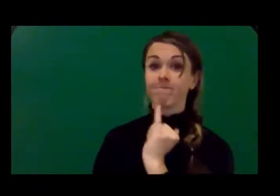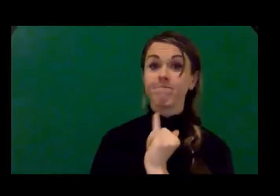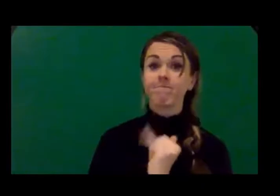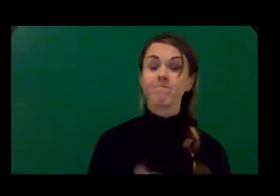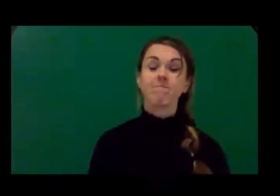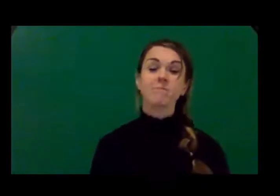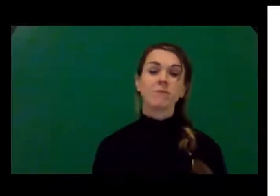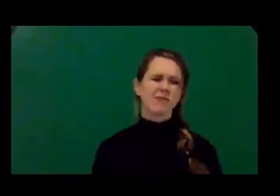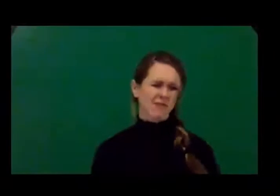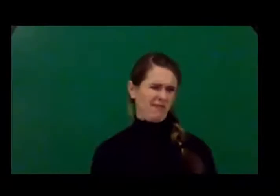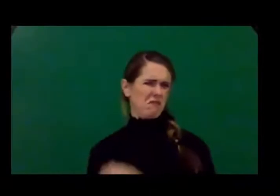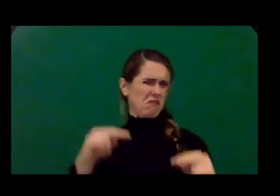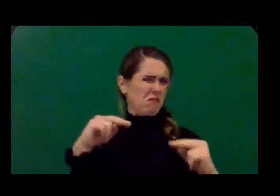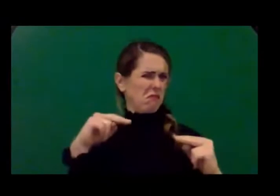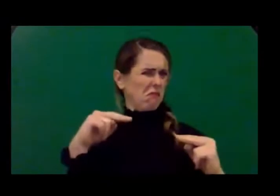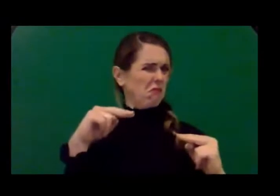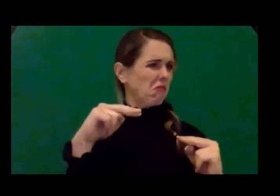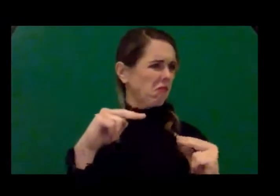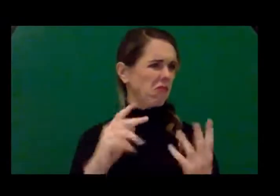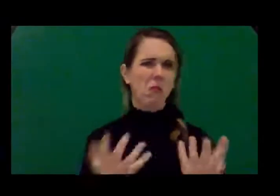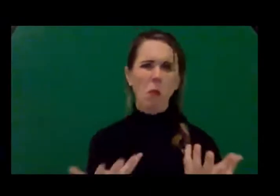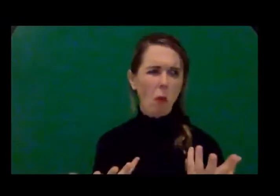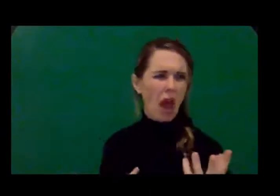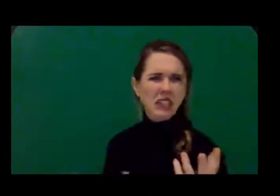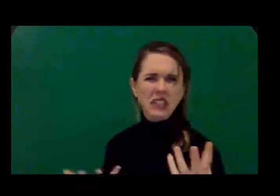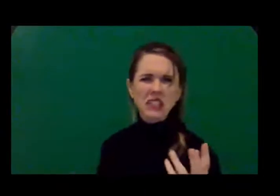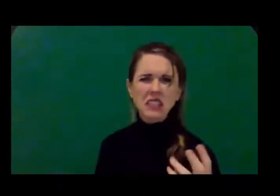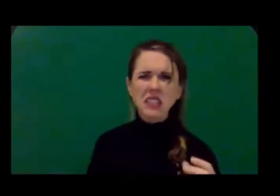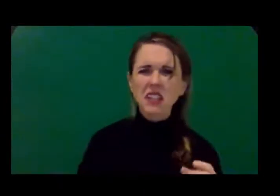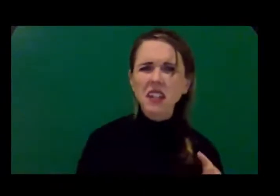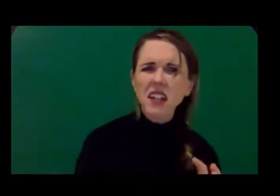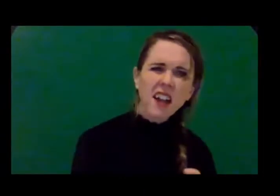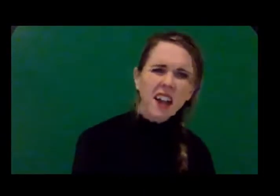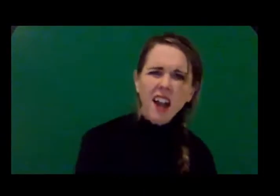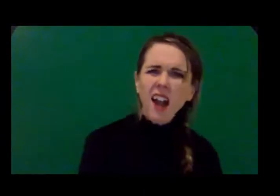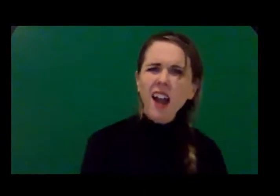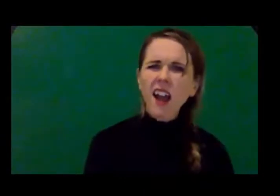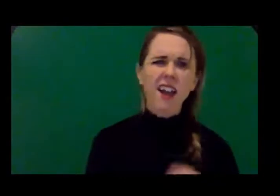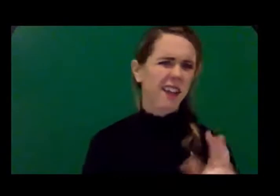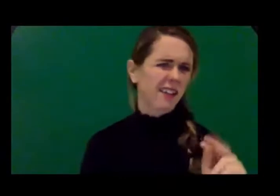Caterpillar's looking at the polliwog like, what? No way.